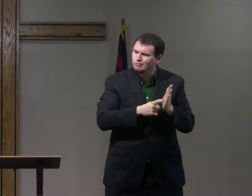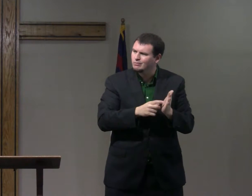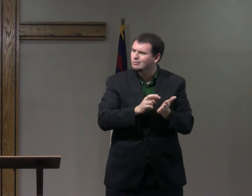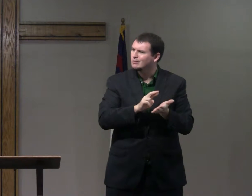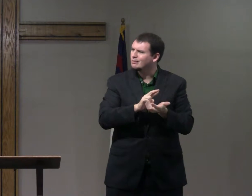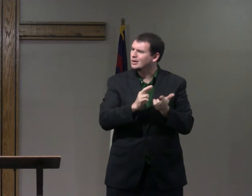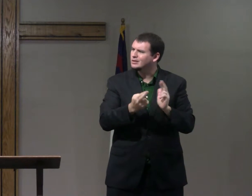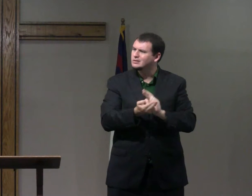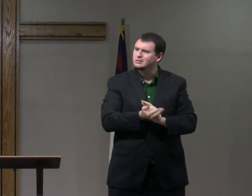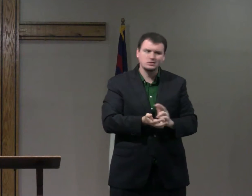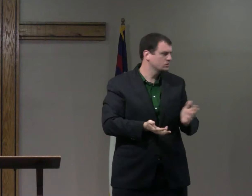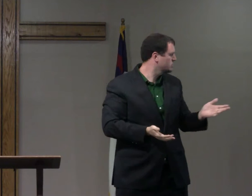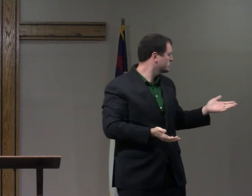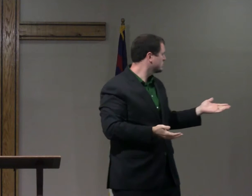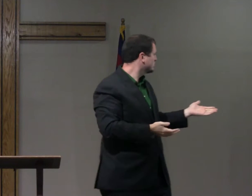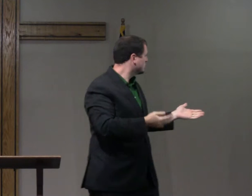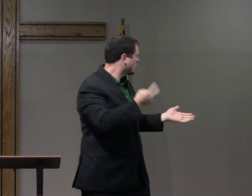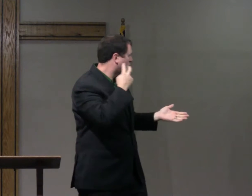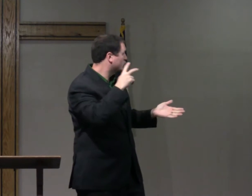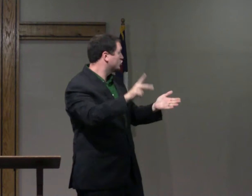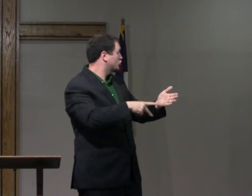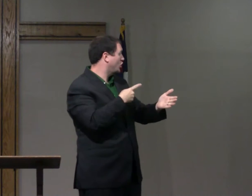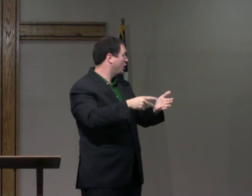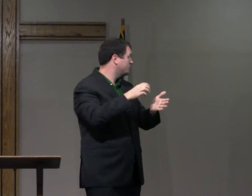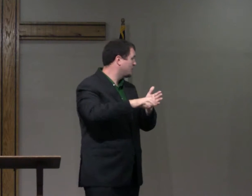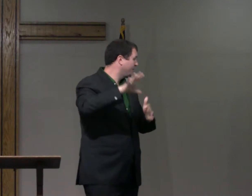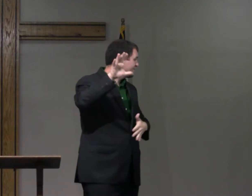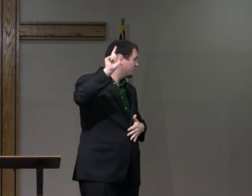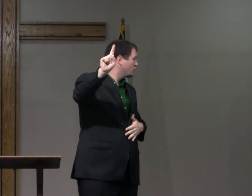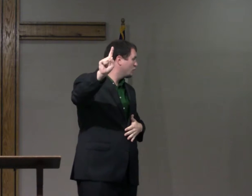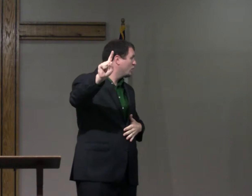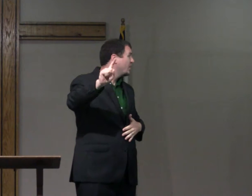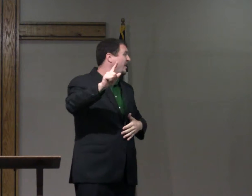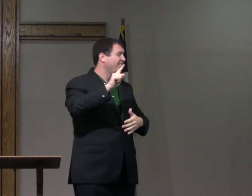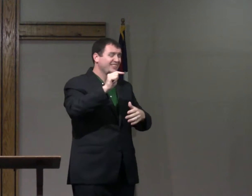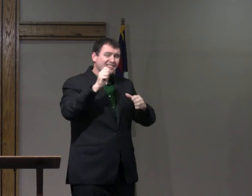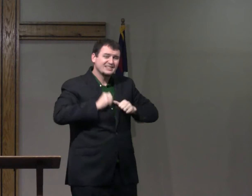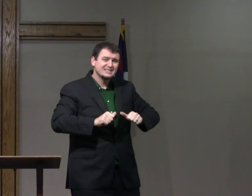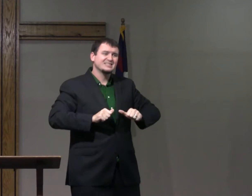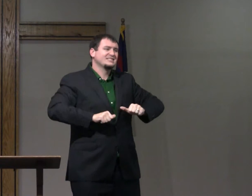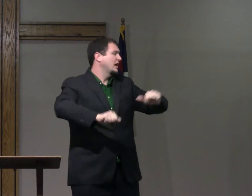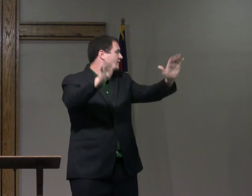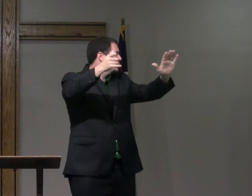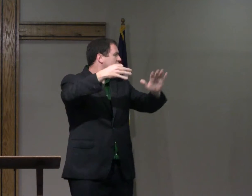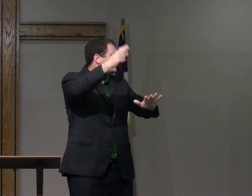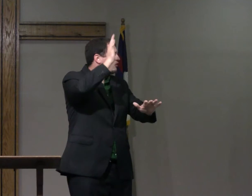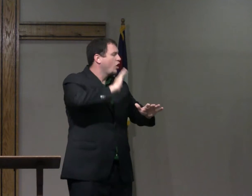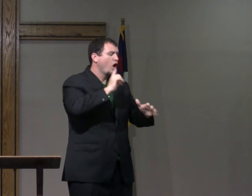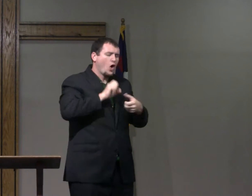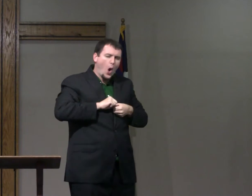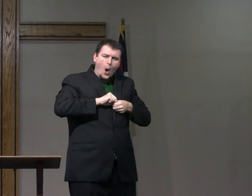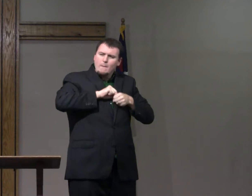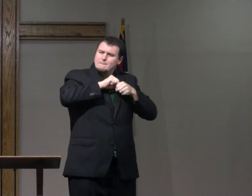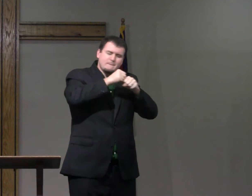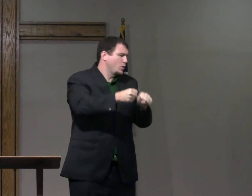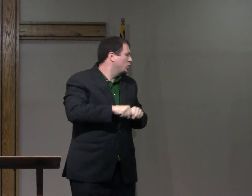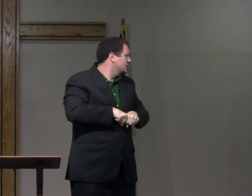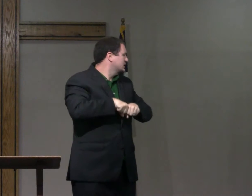The Bible says that we must repent. Psalm 51:17, the sacrifices of God are a